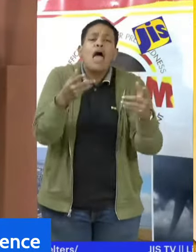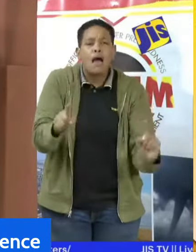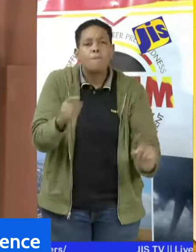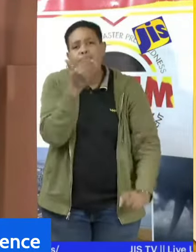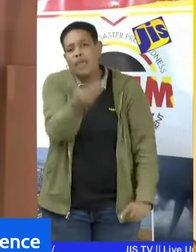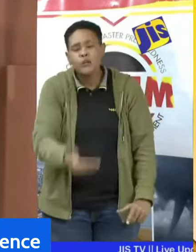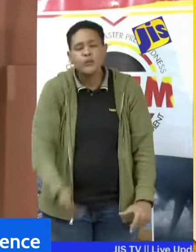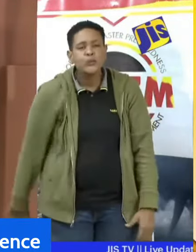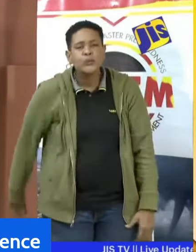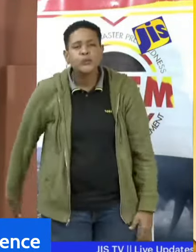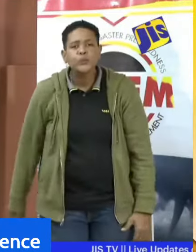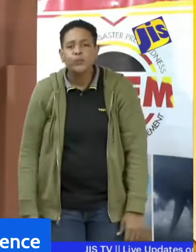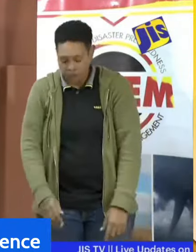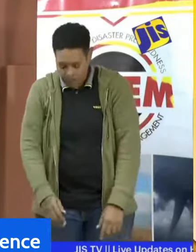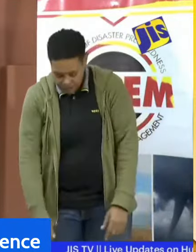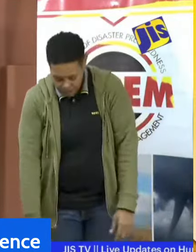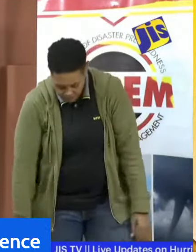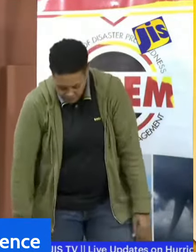Thank you.